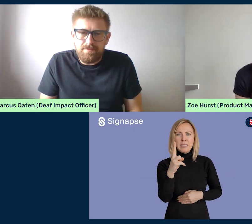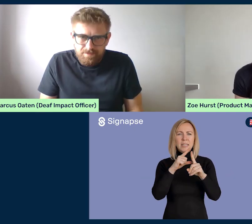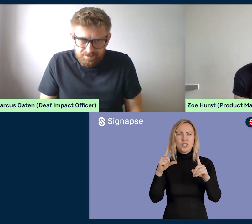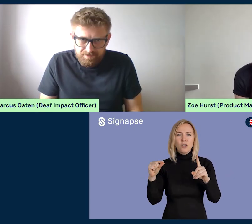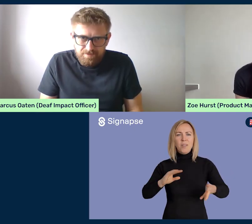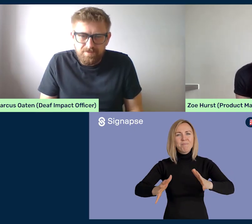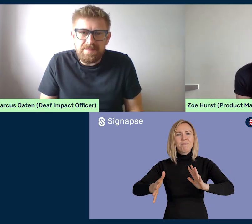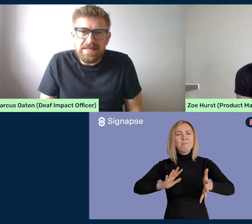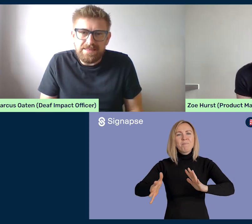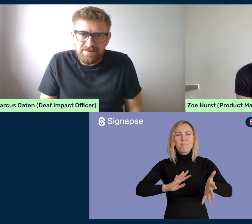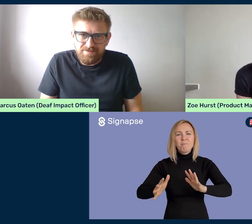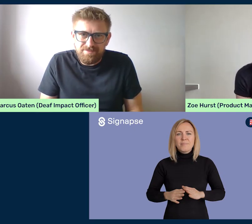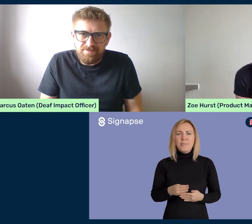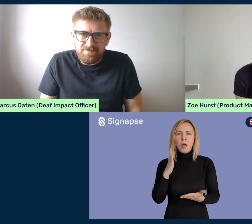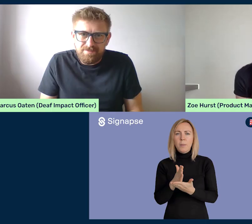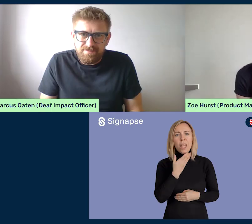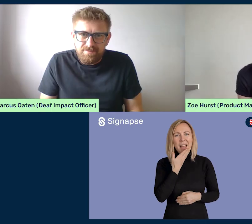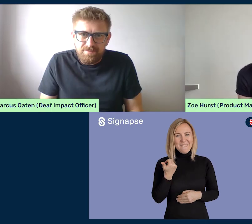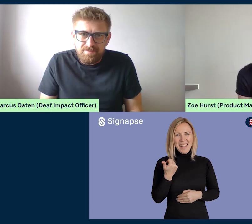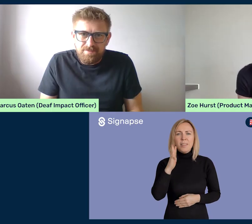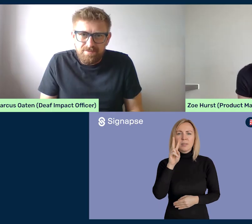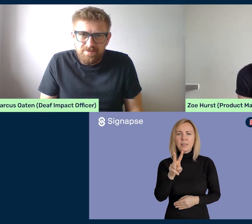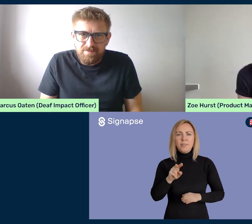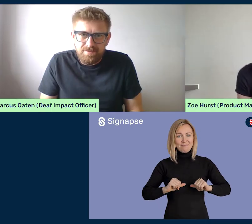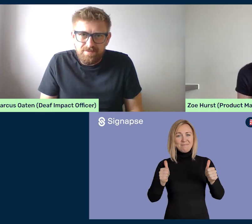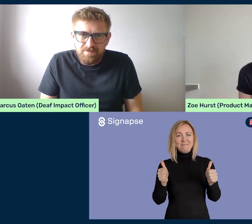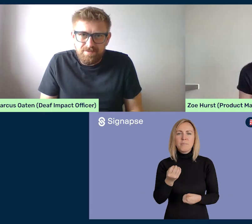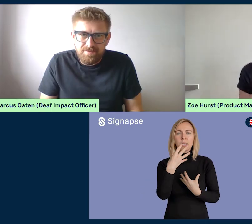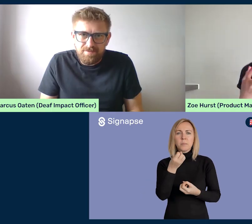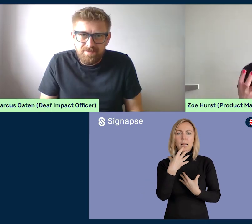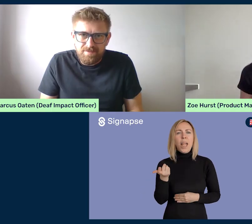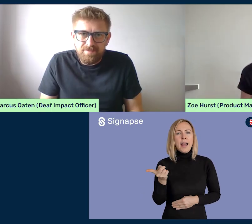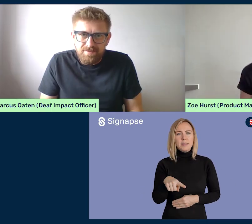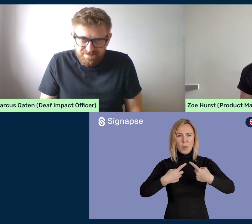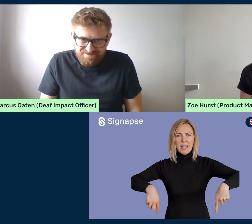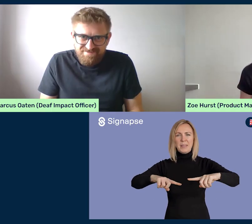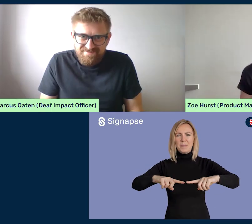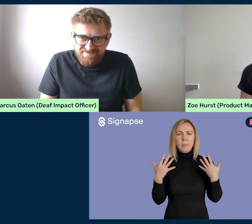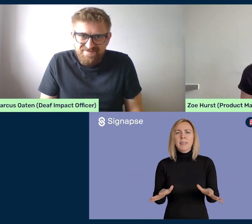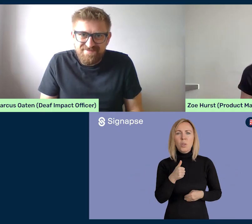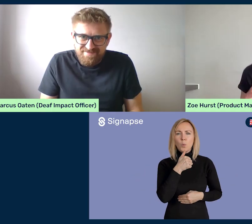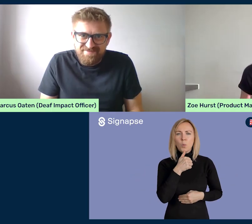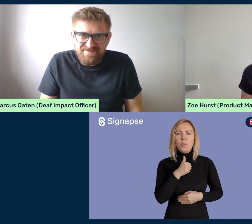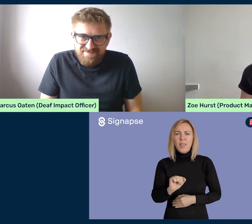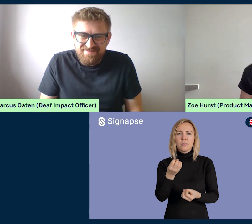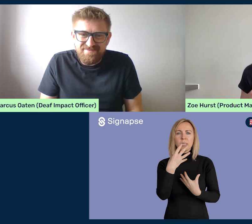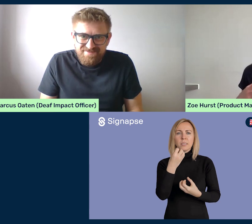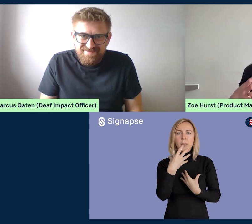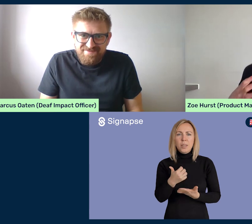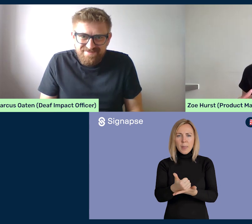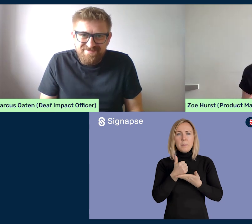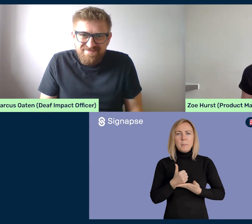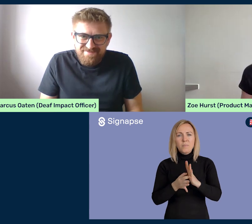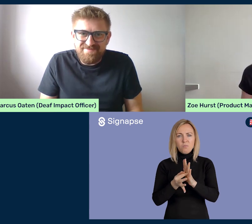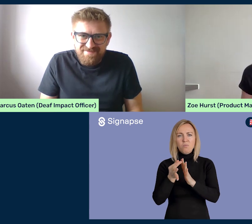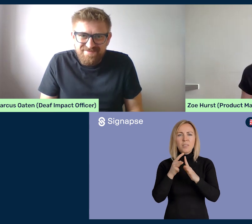that had came to a feedback session about 2 years before, and they'd came back and they were looking at